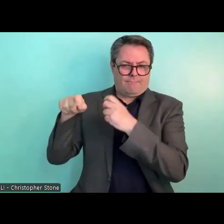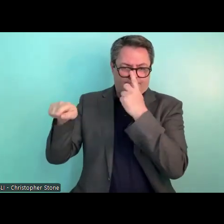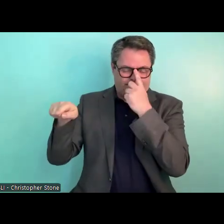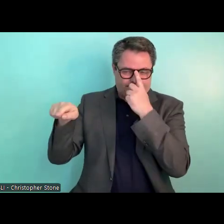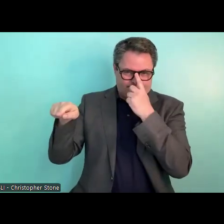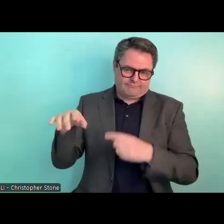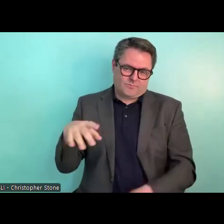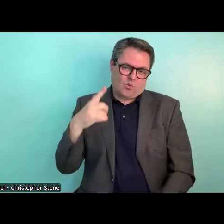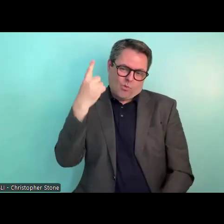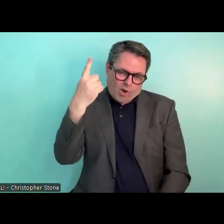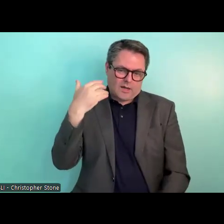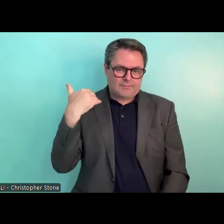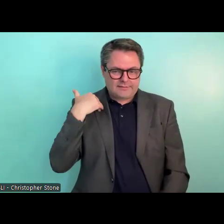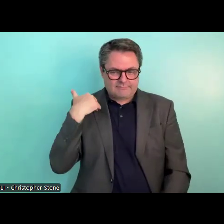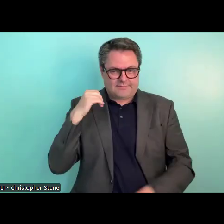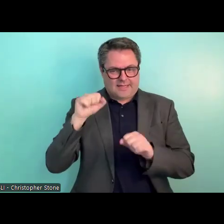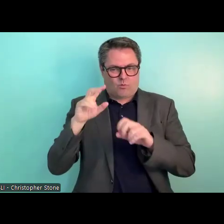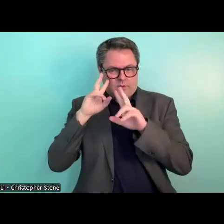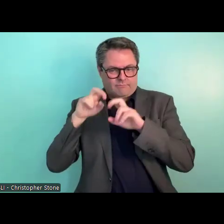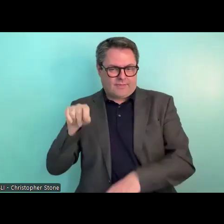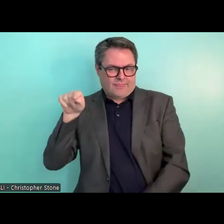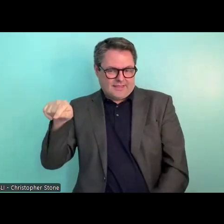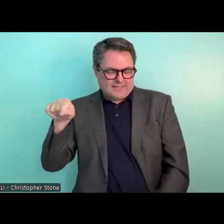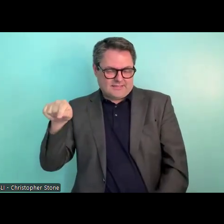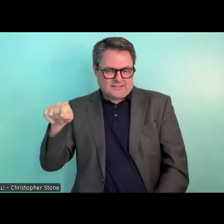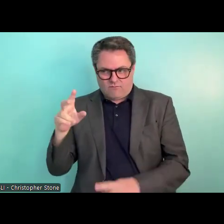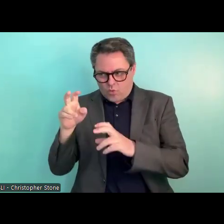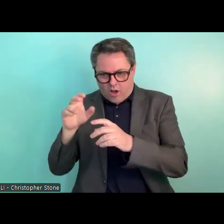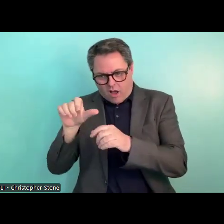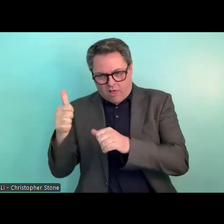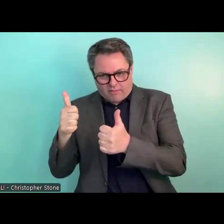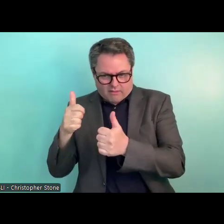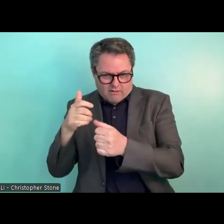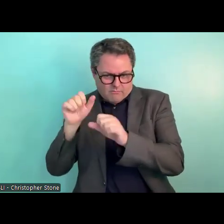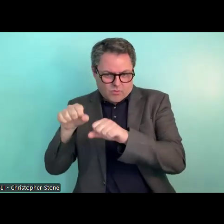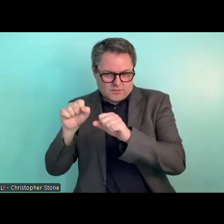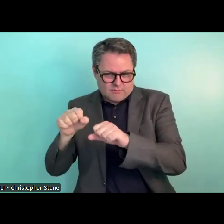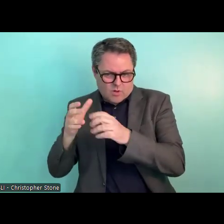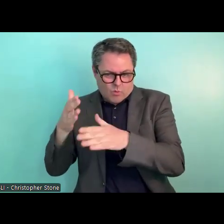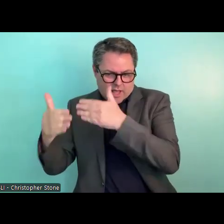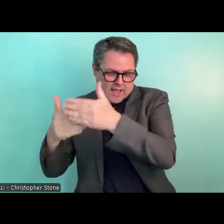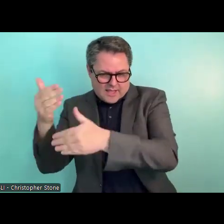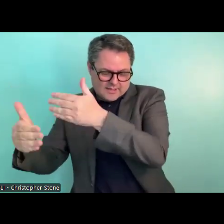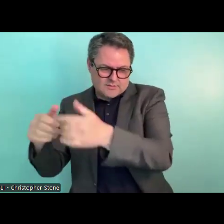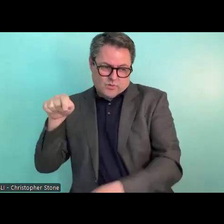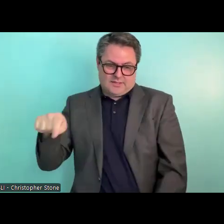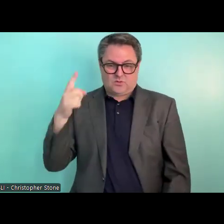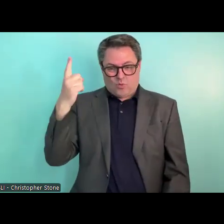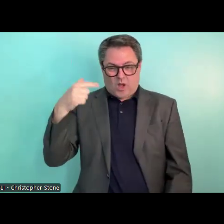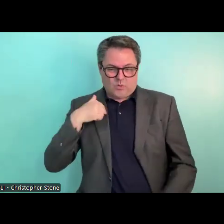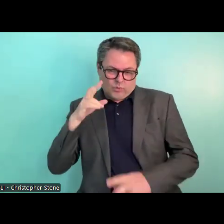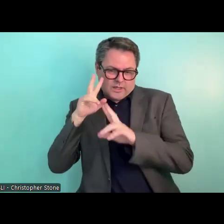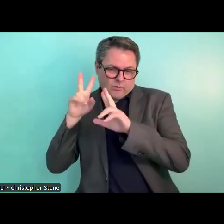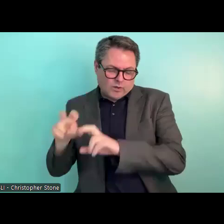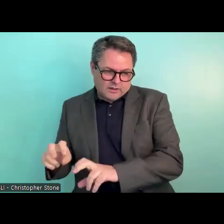So we know that lots of people have experienced problems with PayPal. So that's something that people have asked us to look into and to think about other potential avenues